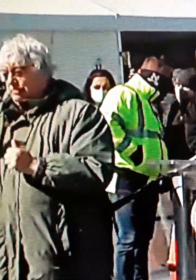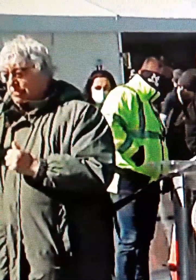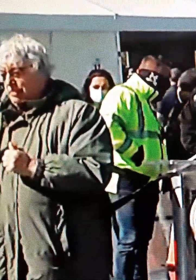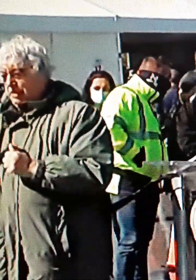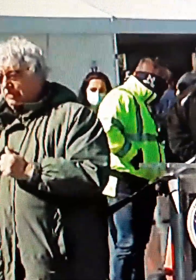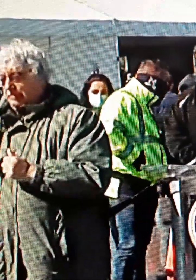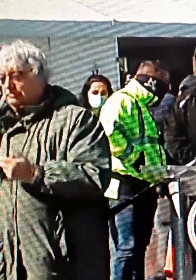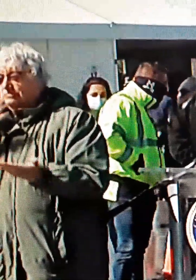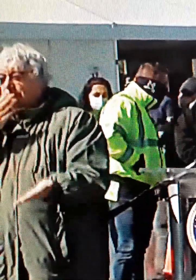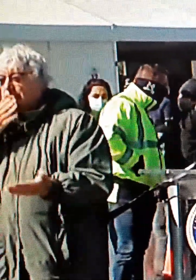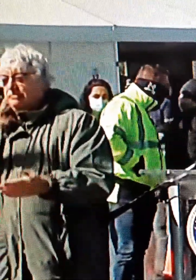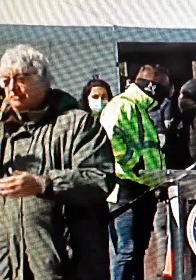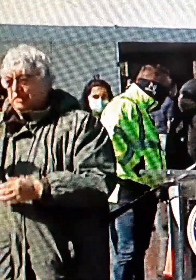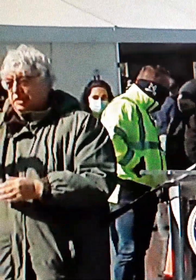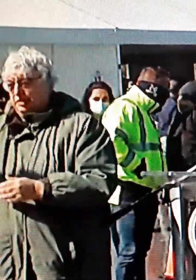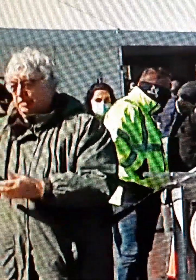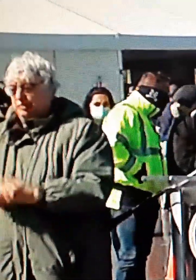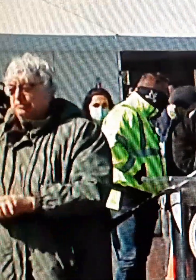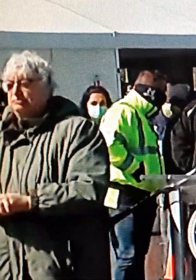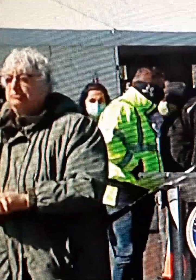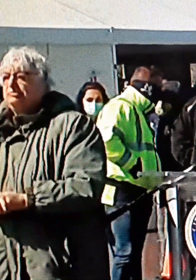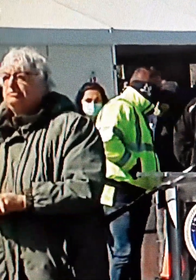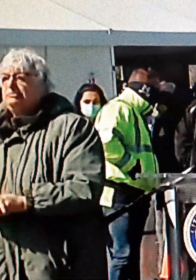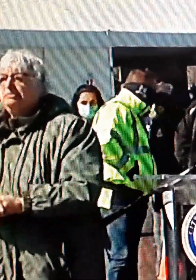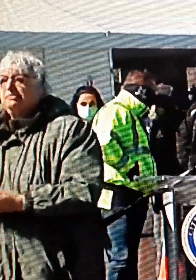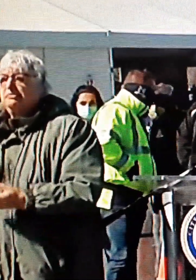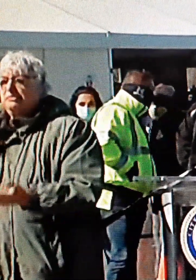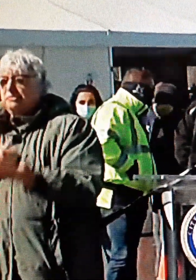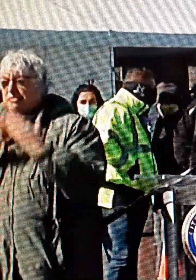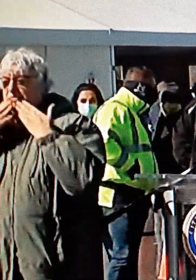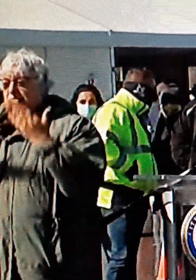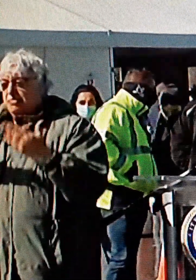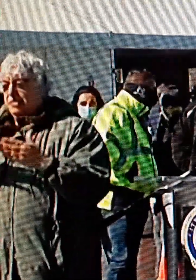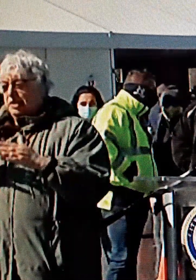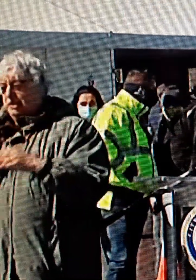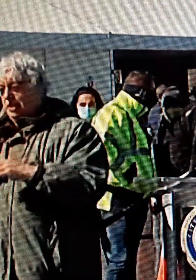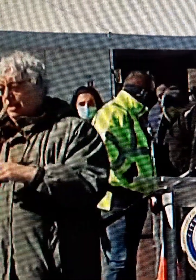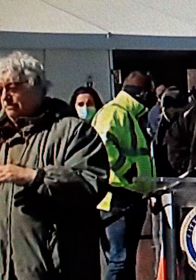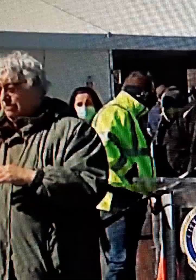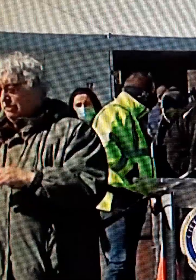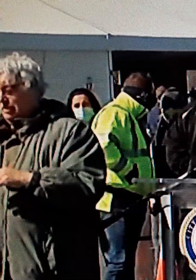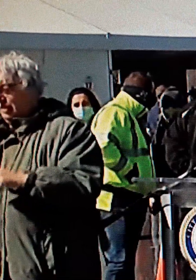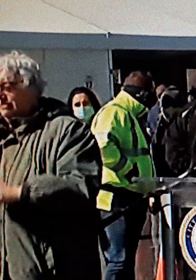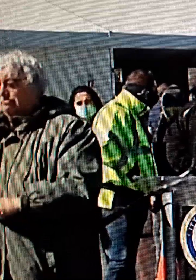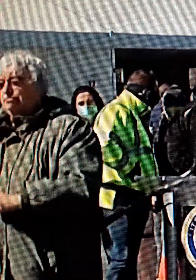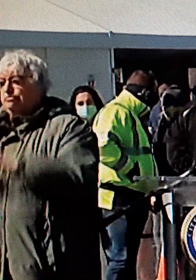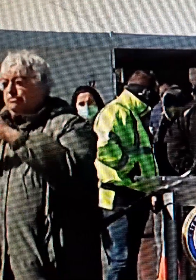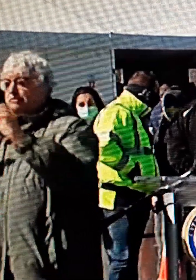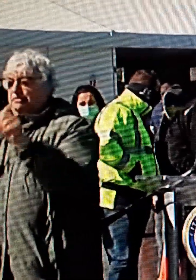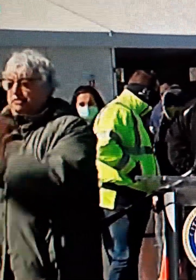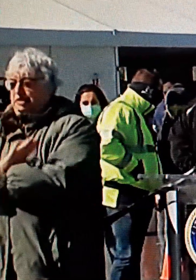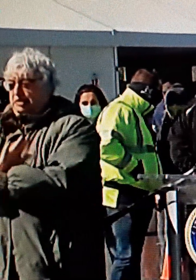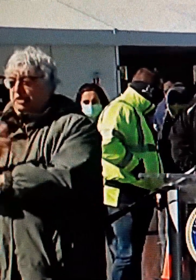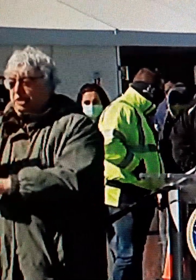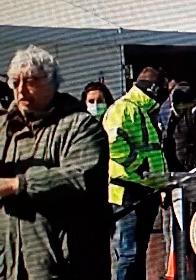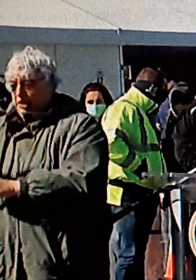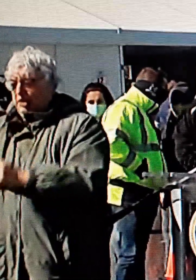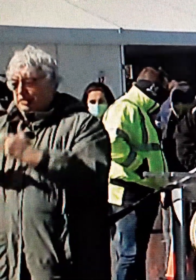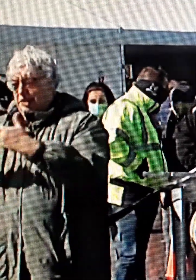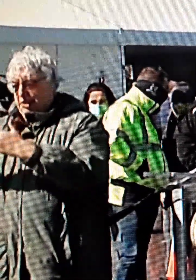Thank you, Mayor. So we're pleased to announce that over 99% of our system has been restored. Our gas and